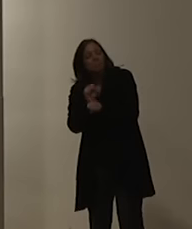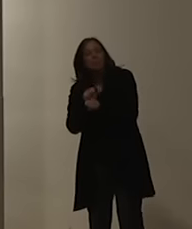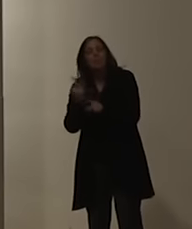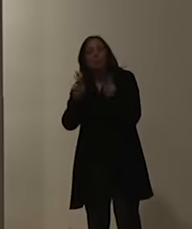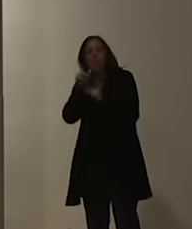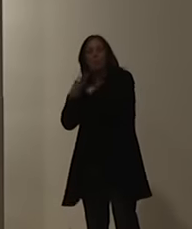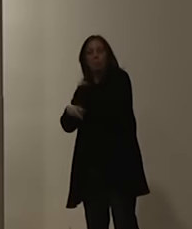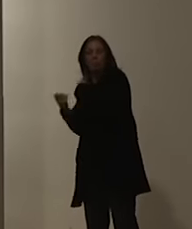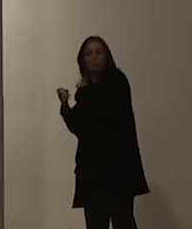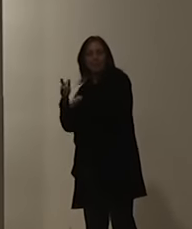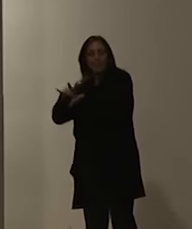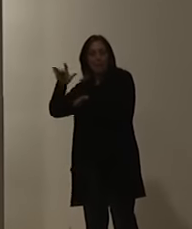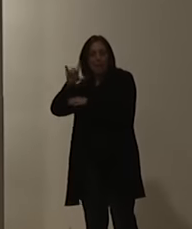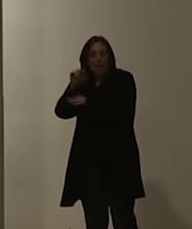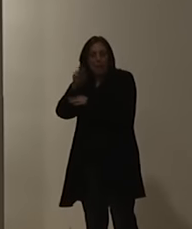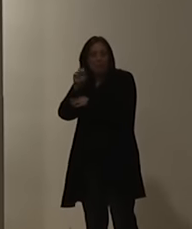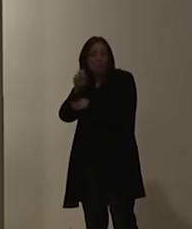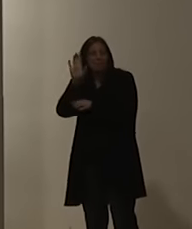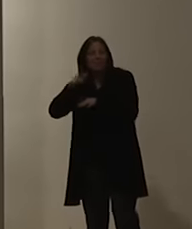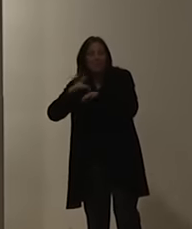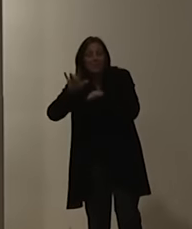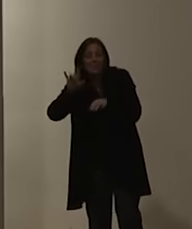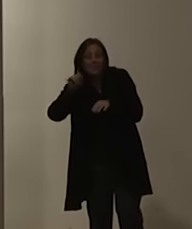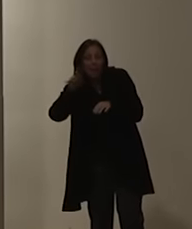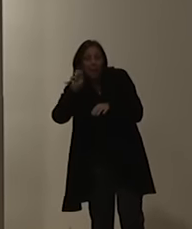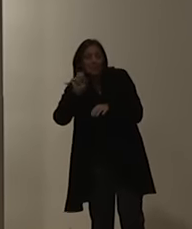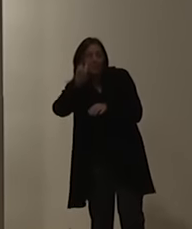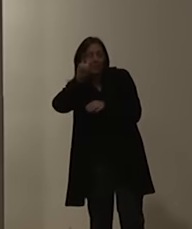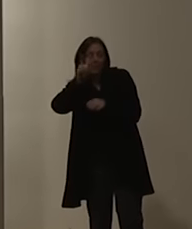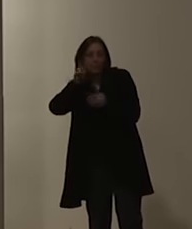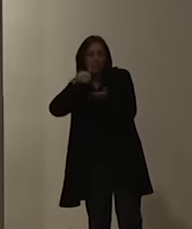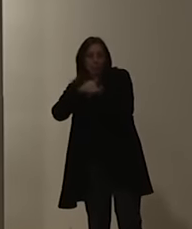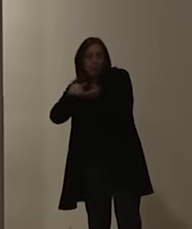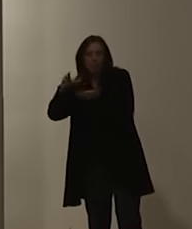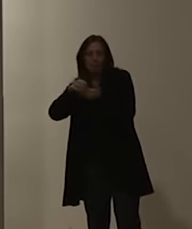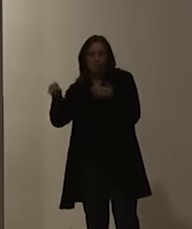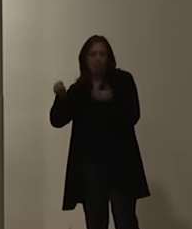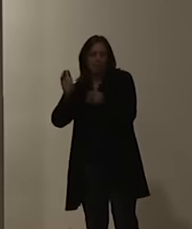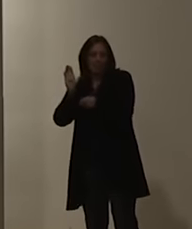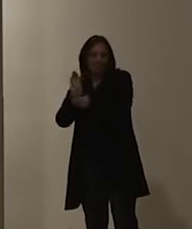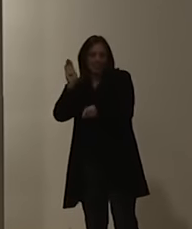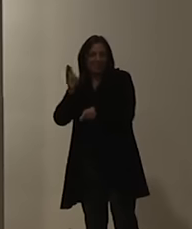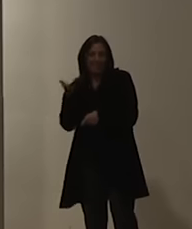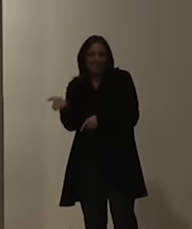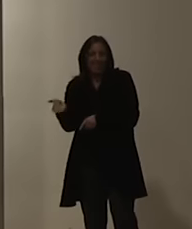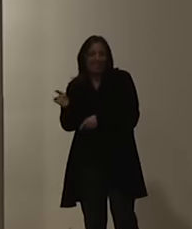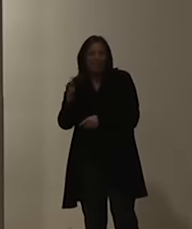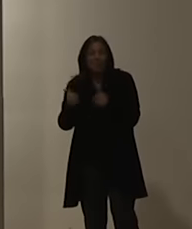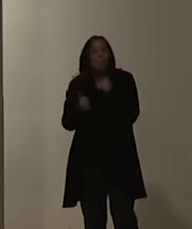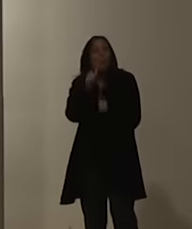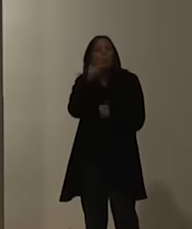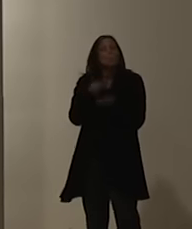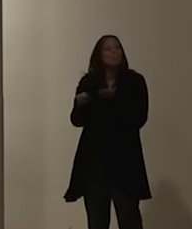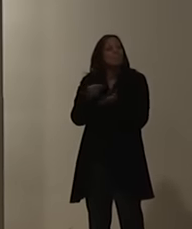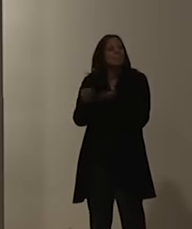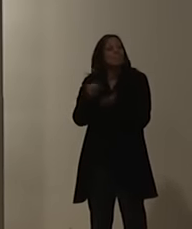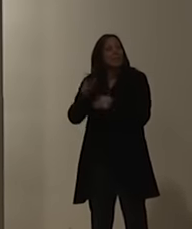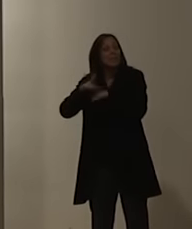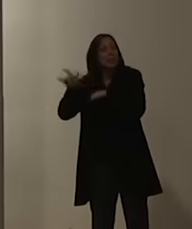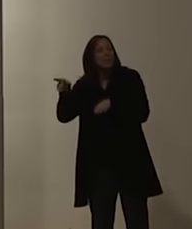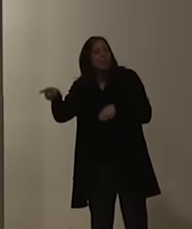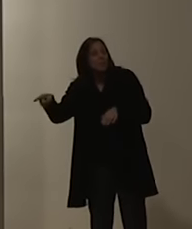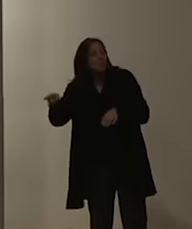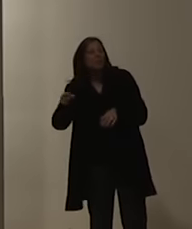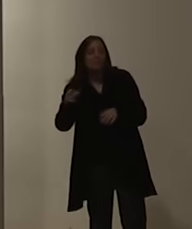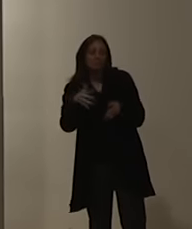$72 billion industry, by the way, diamonds, mostly American, you know, meaning we buy most of the diamonds. And